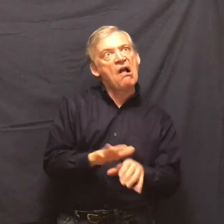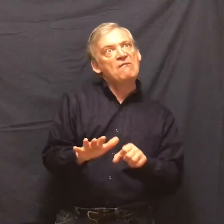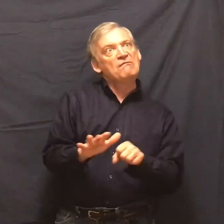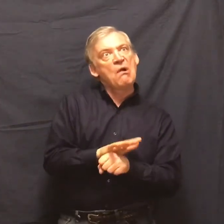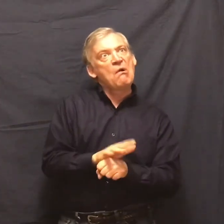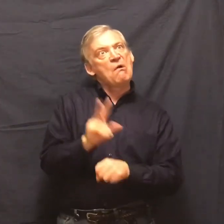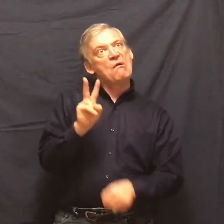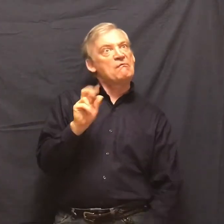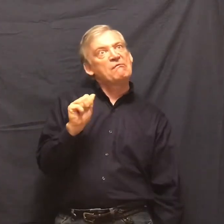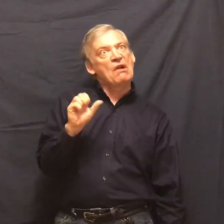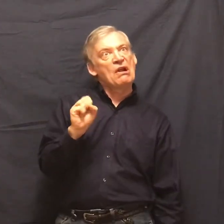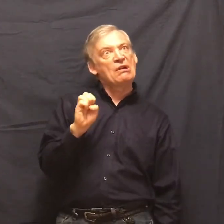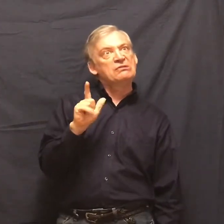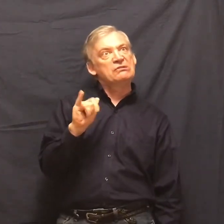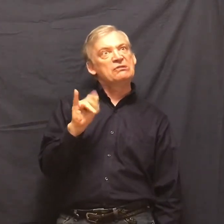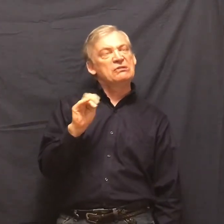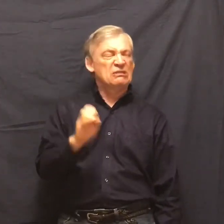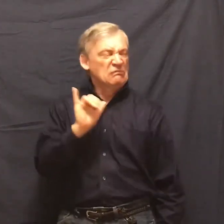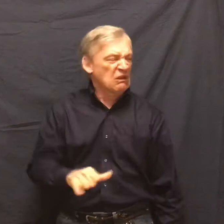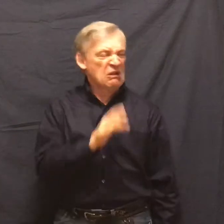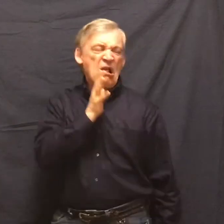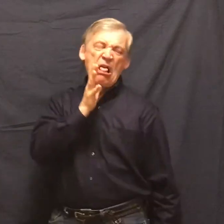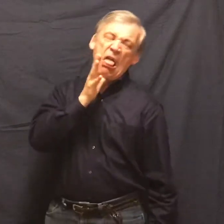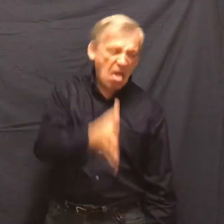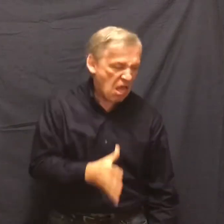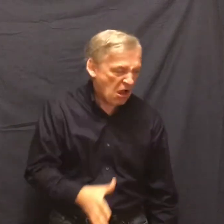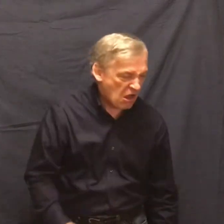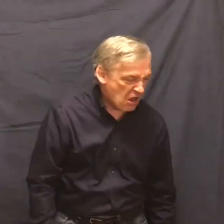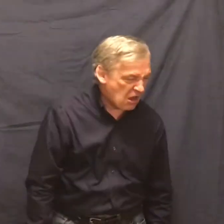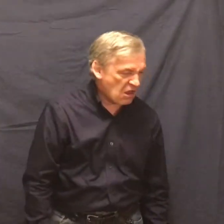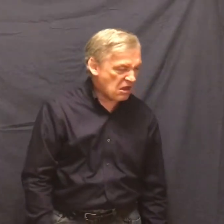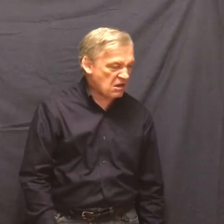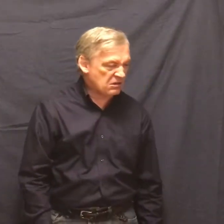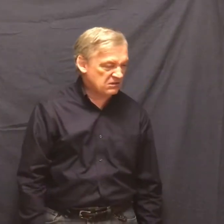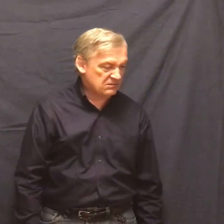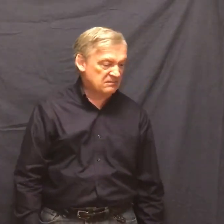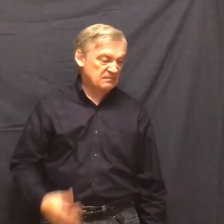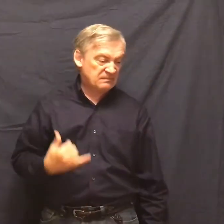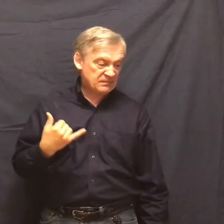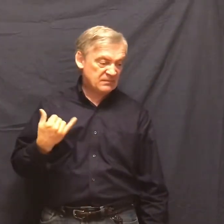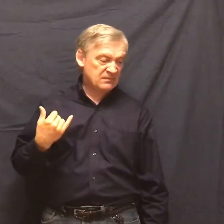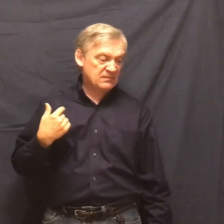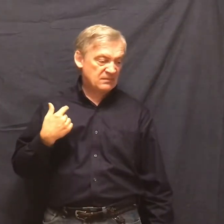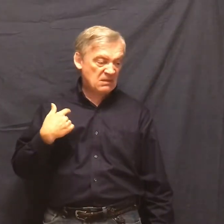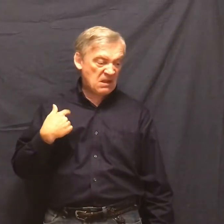And I bet he's eating raw eggs and writing to the patent medicine houses.